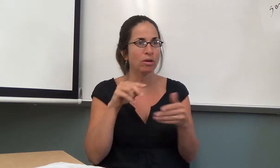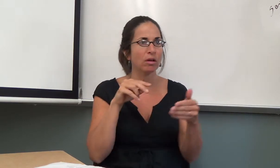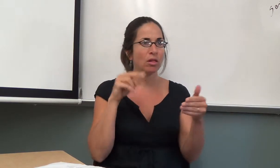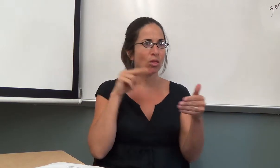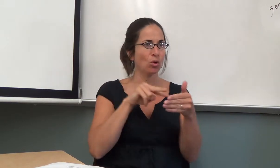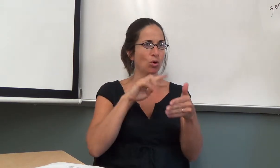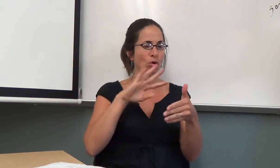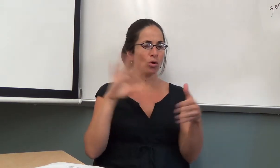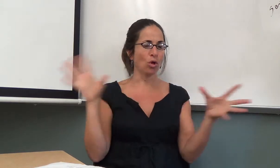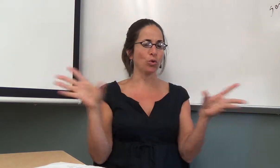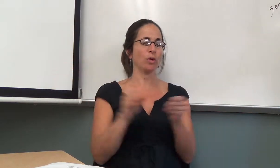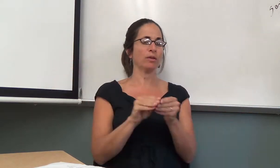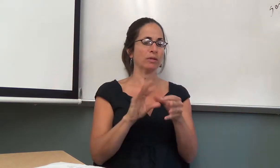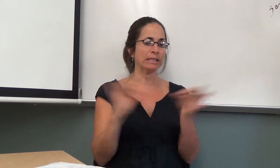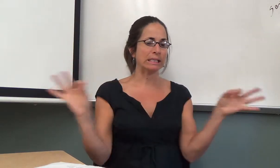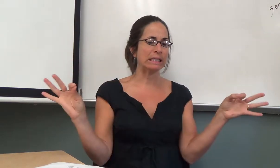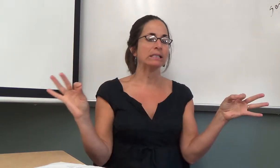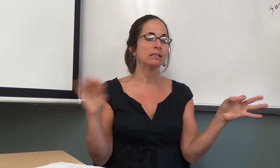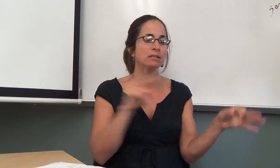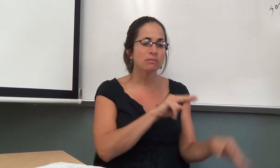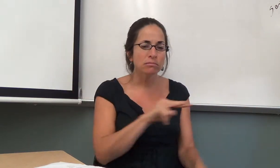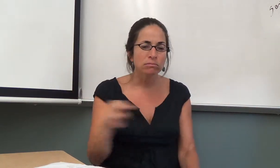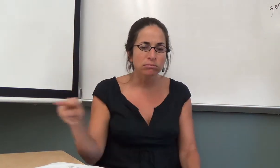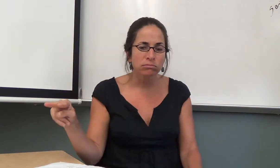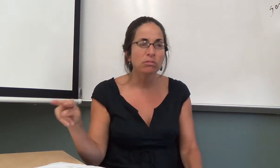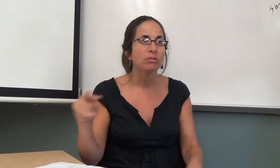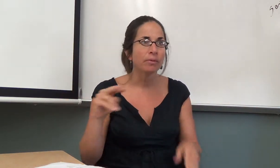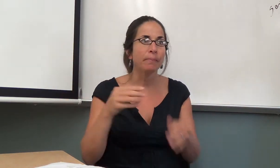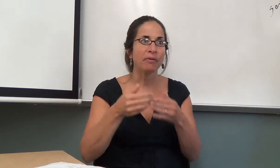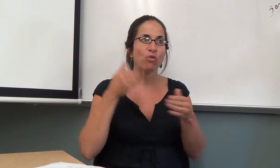is because you know that word is a verb or a noun or an action. Okay?